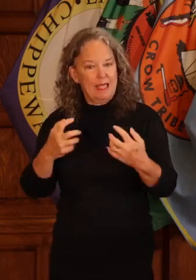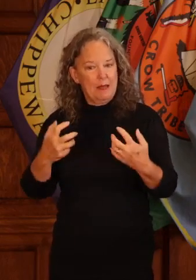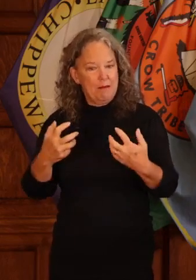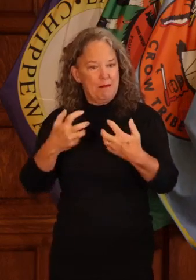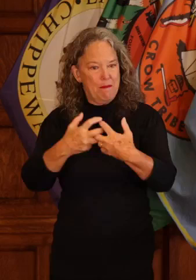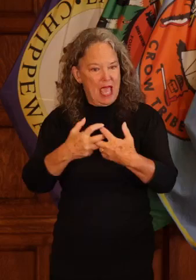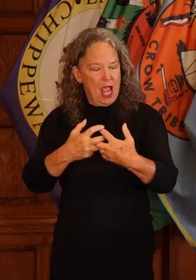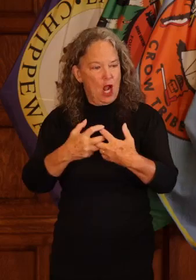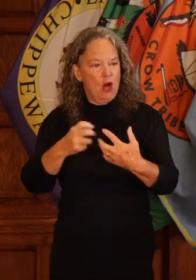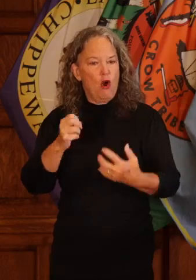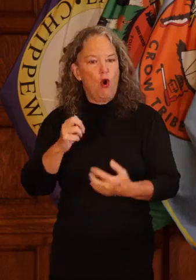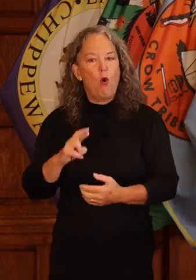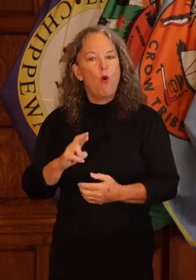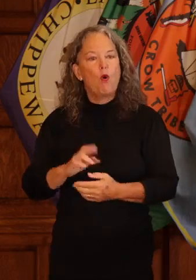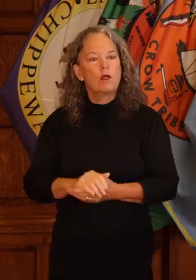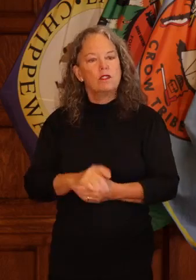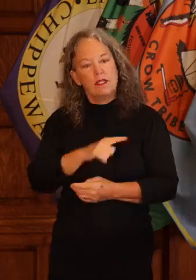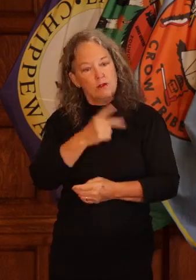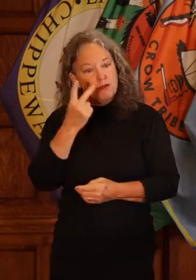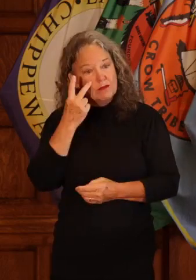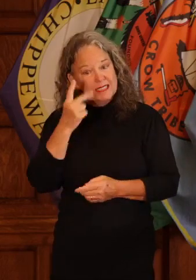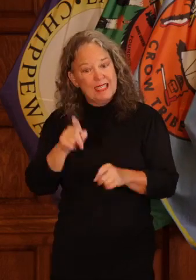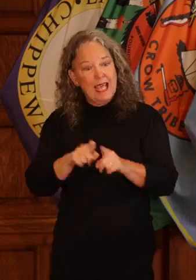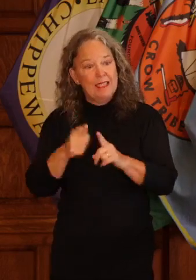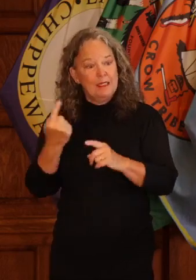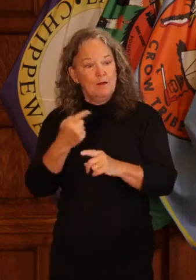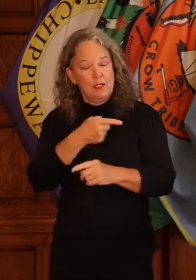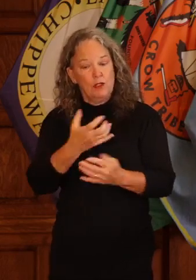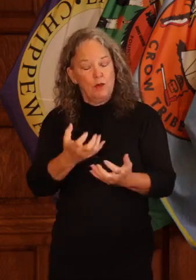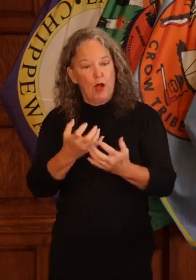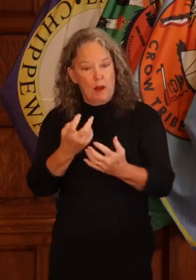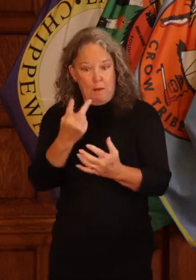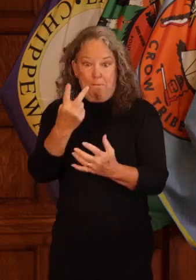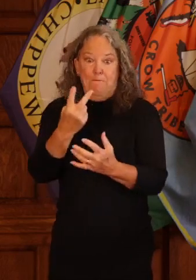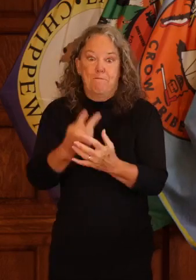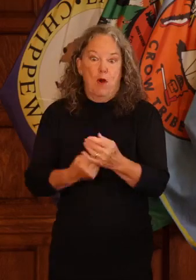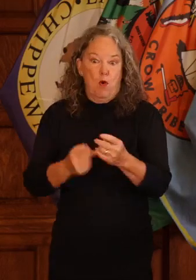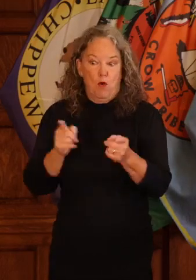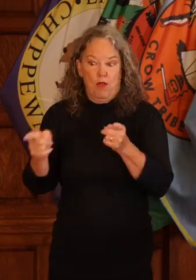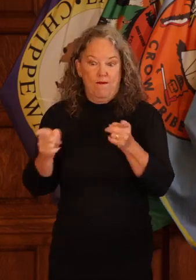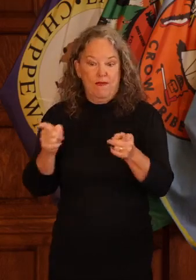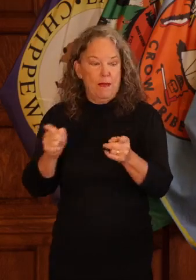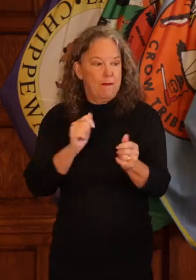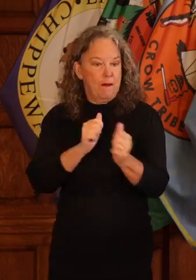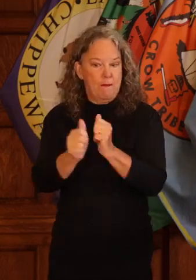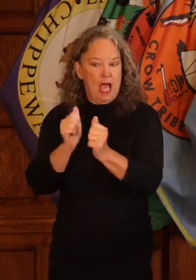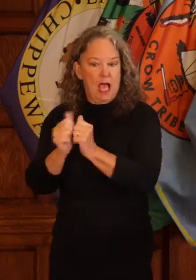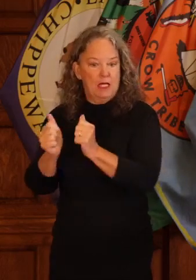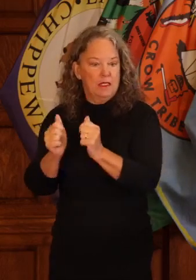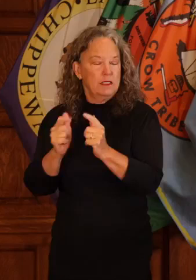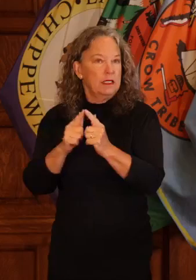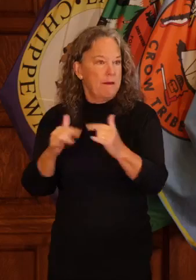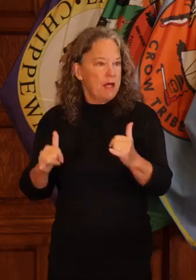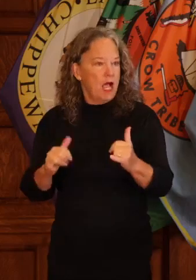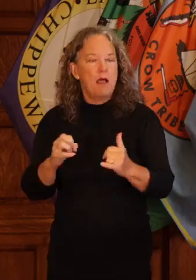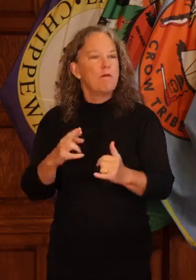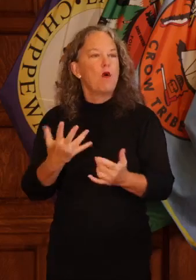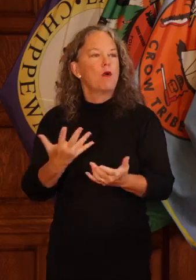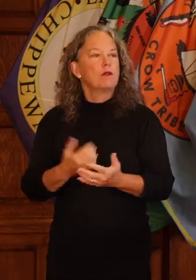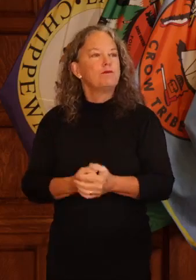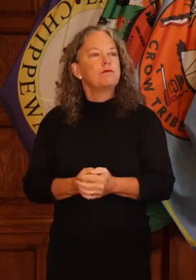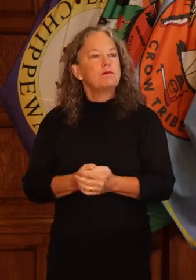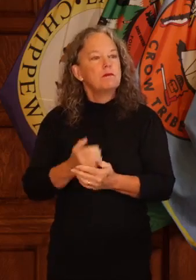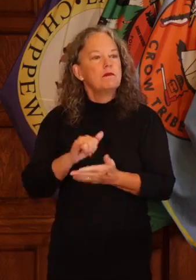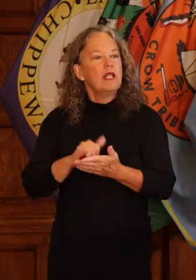if you had seen them as something that you wanted to see both of those go through, or if you hadn't viewed them in that way that some of